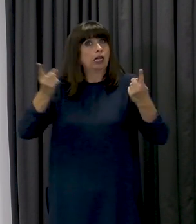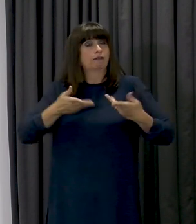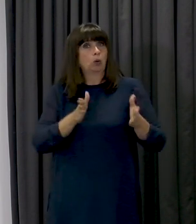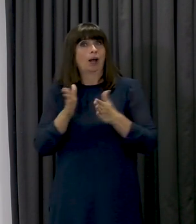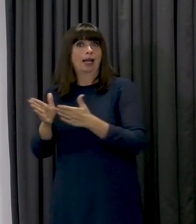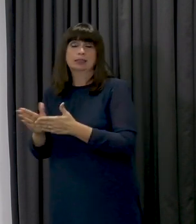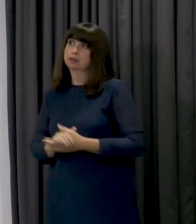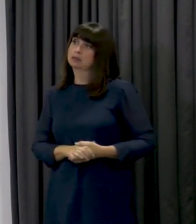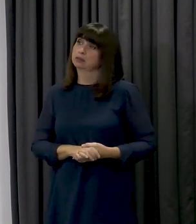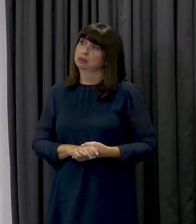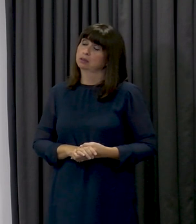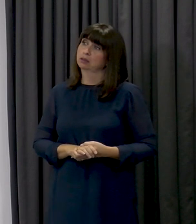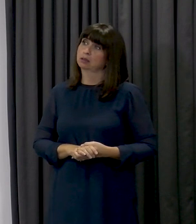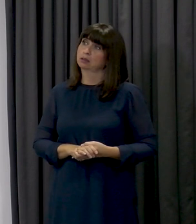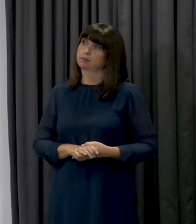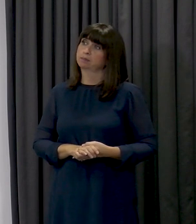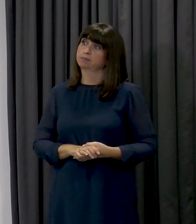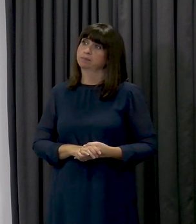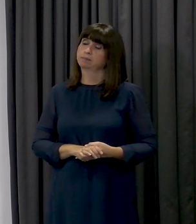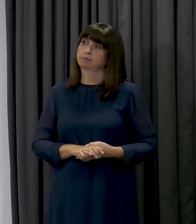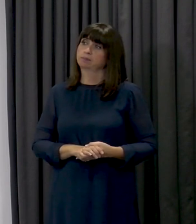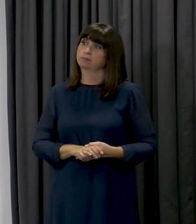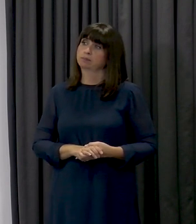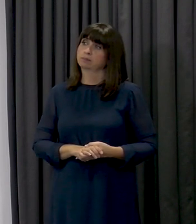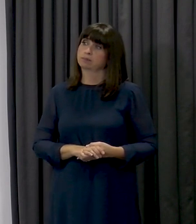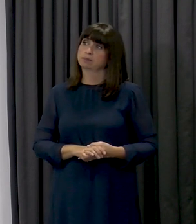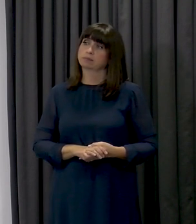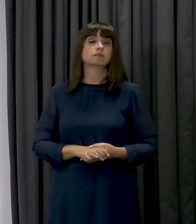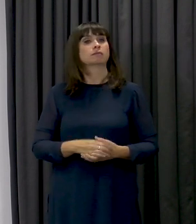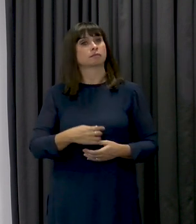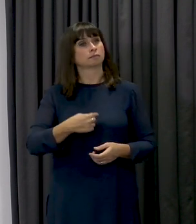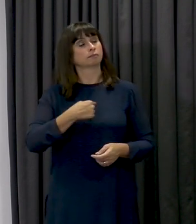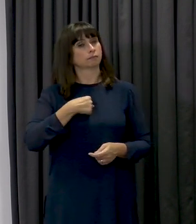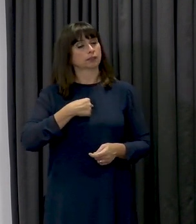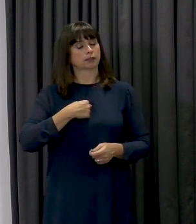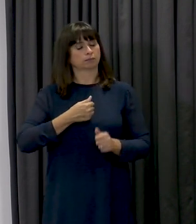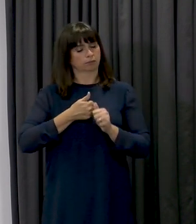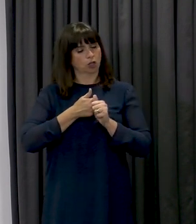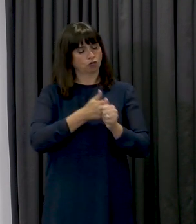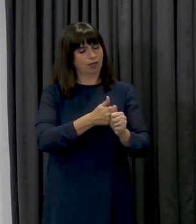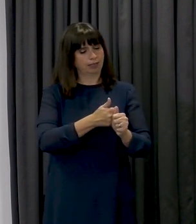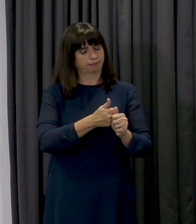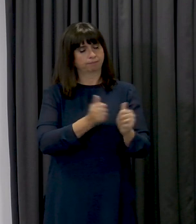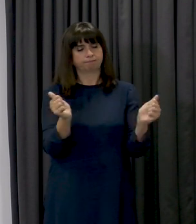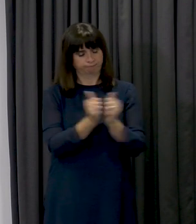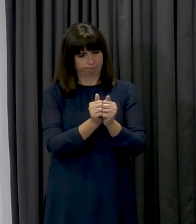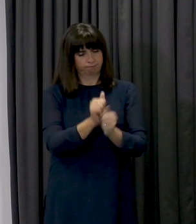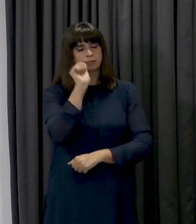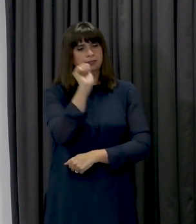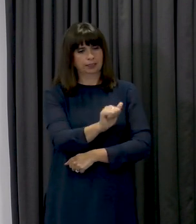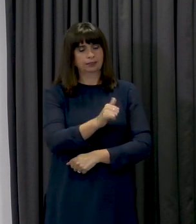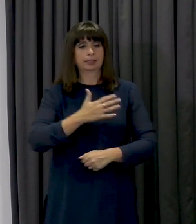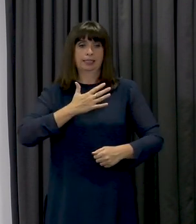Well, I'm very happy to support the call for a mature debate about the future of the